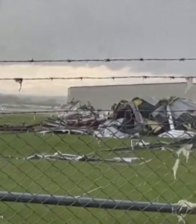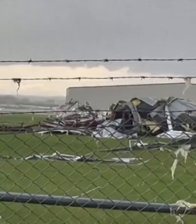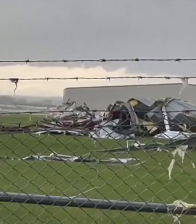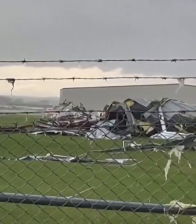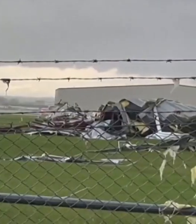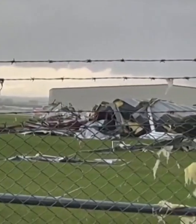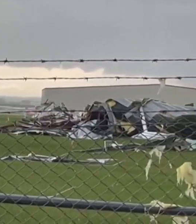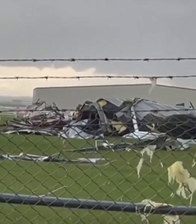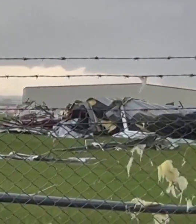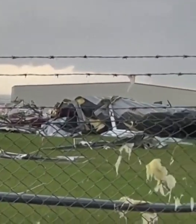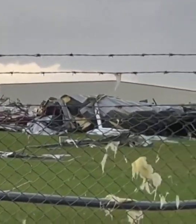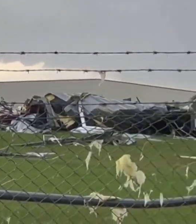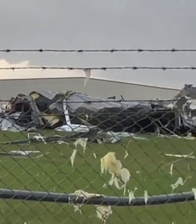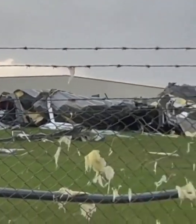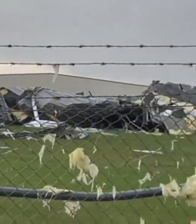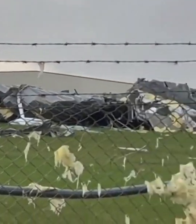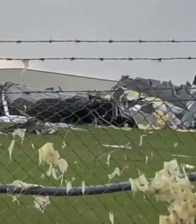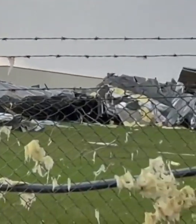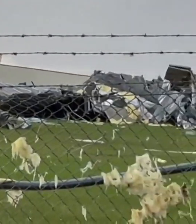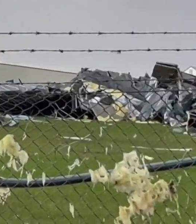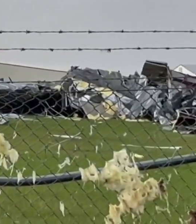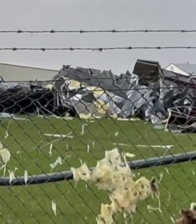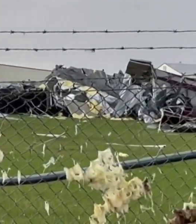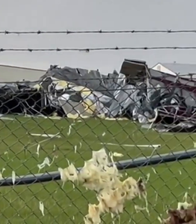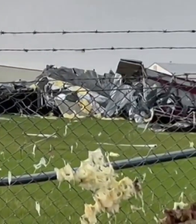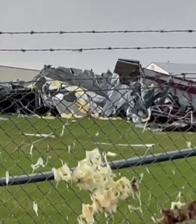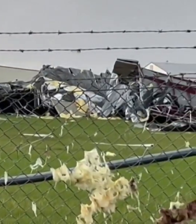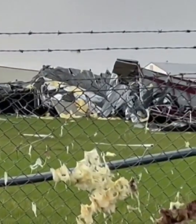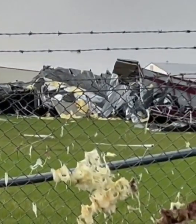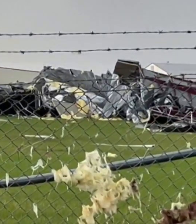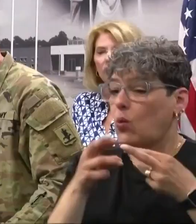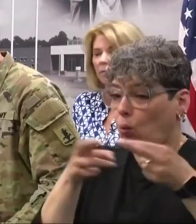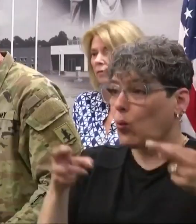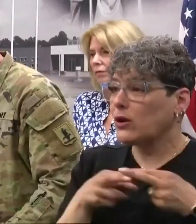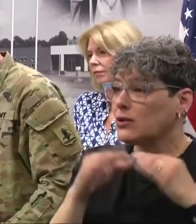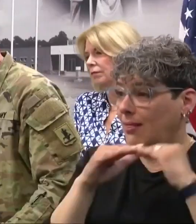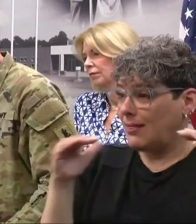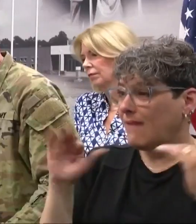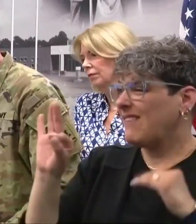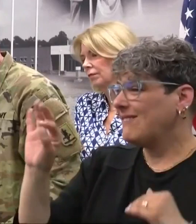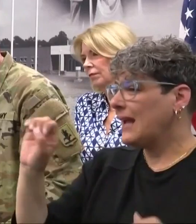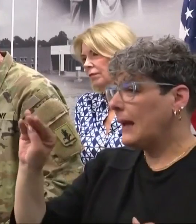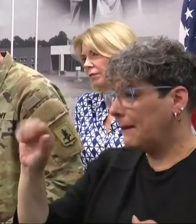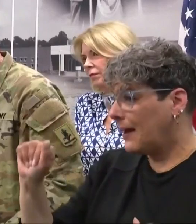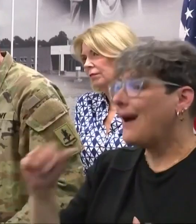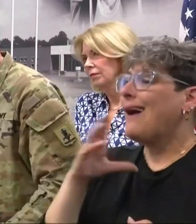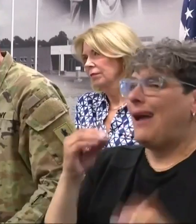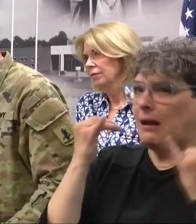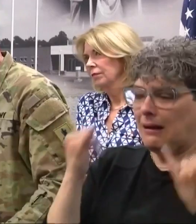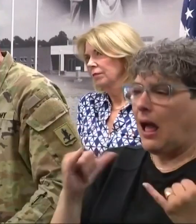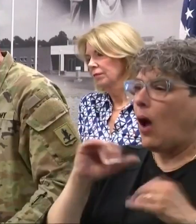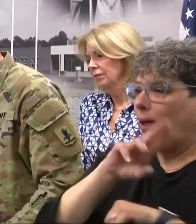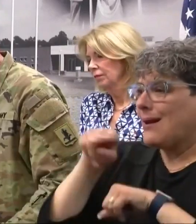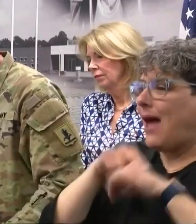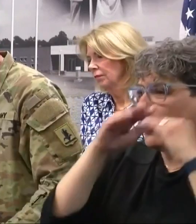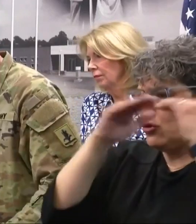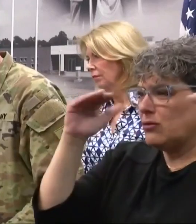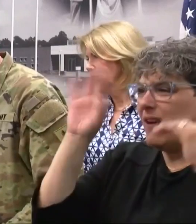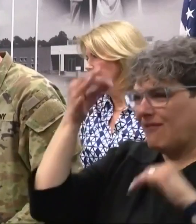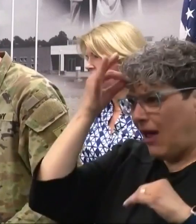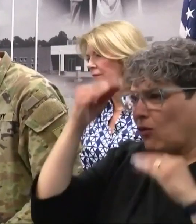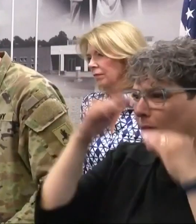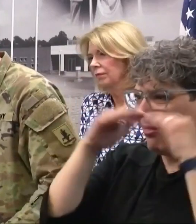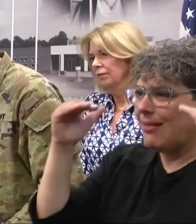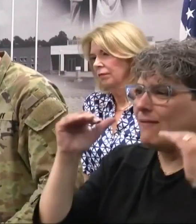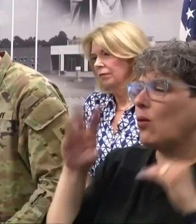were demolished. We've already had coordination at the regional, FEMA regional level and the national level in